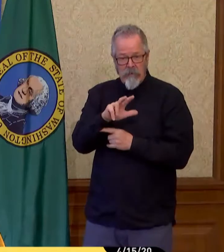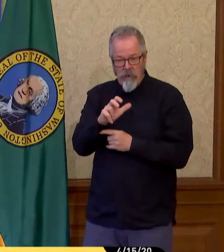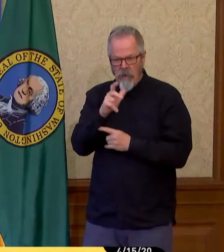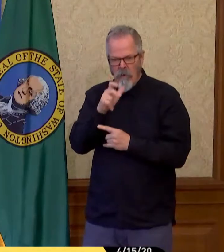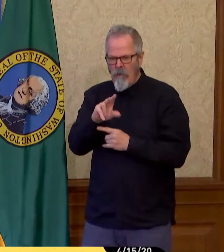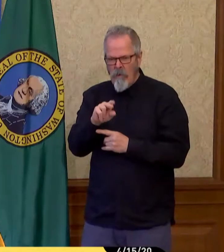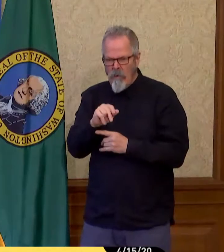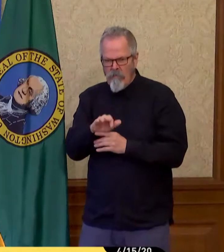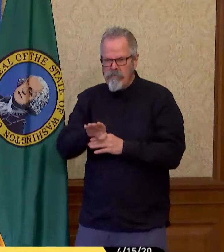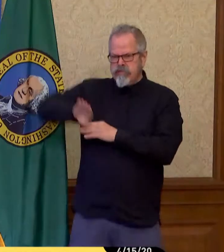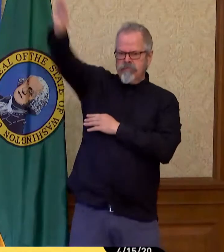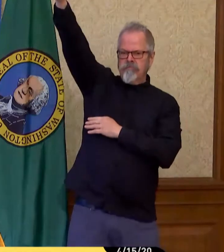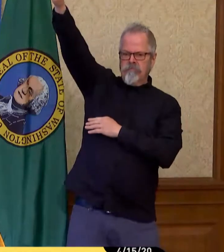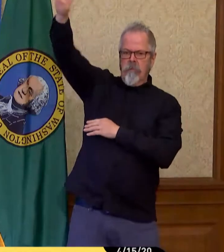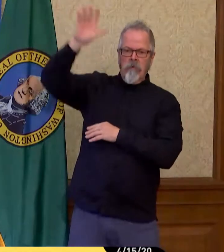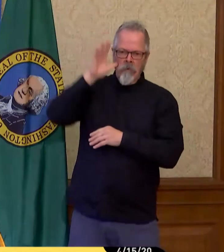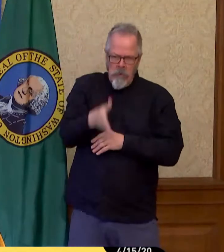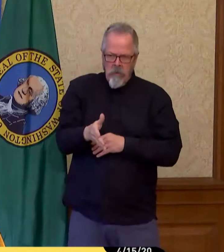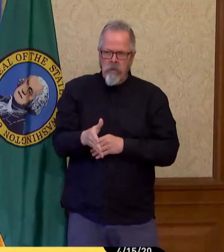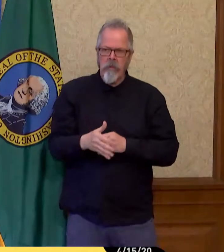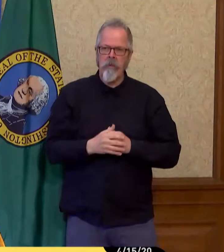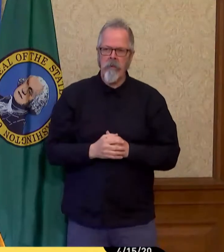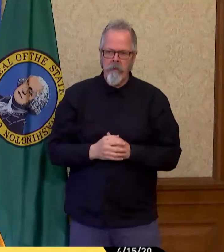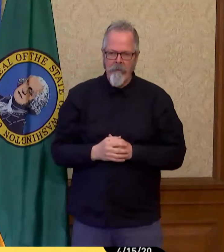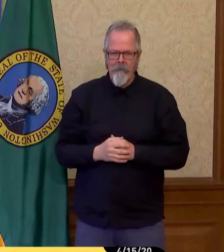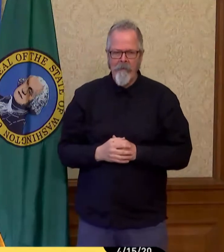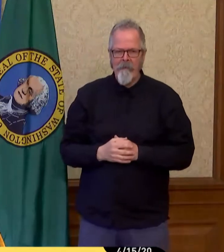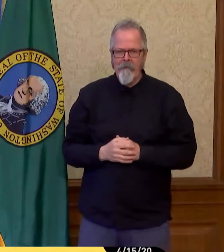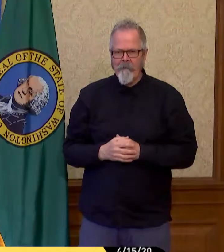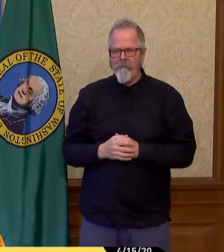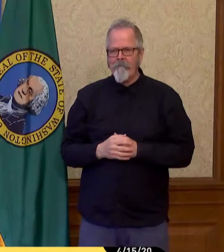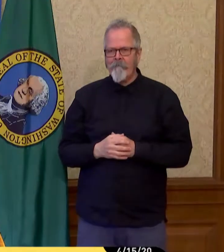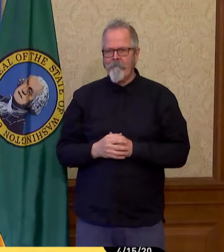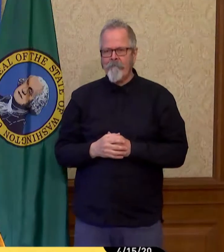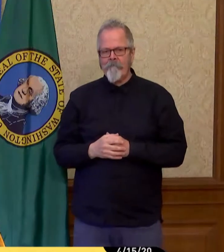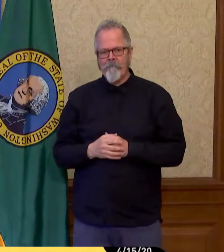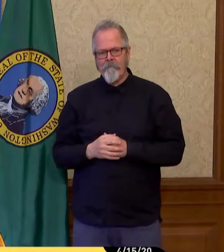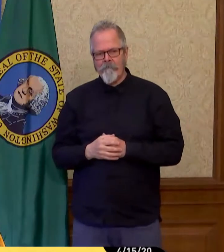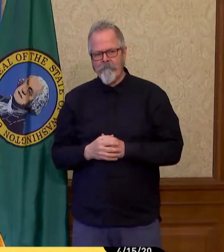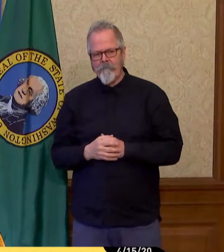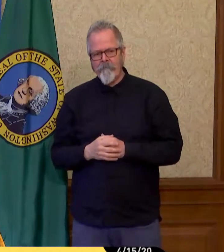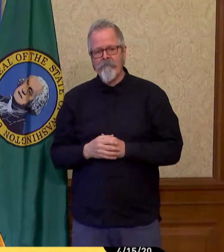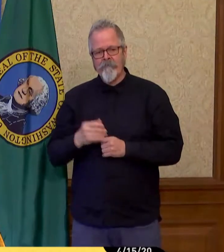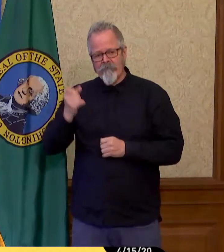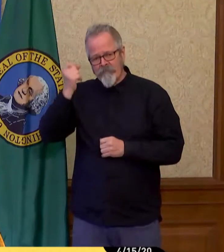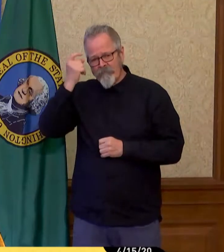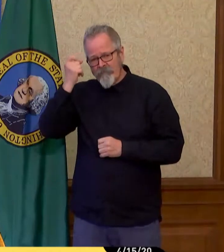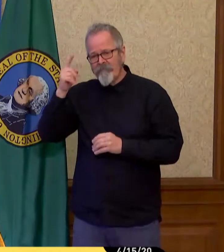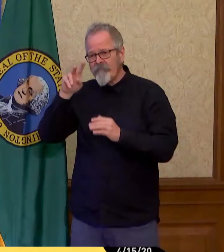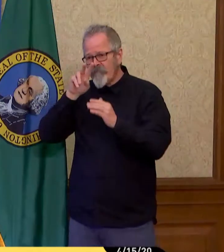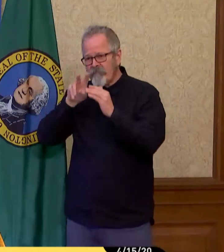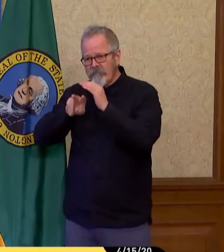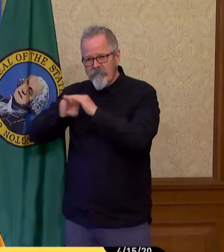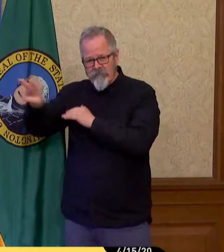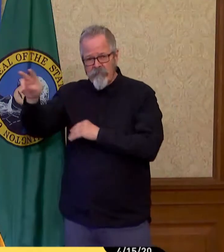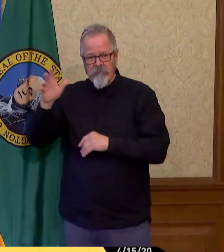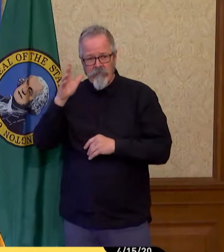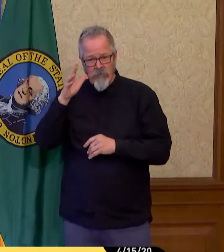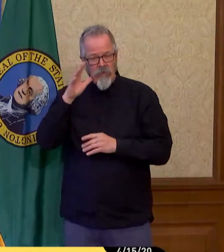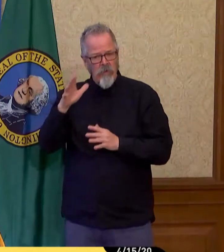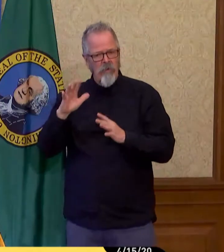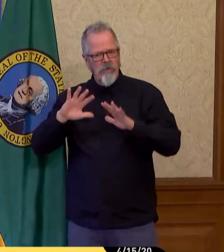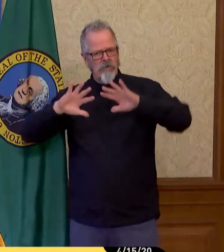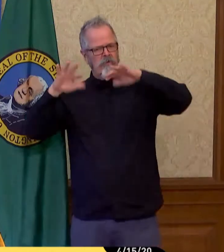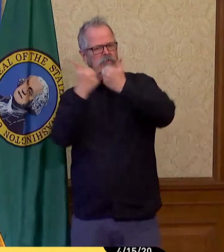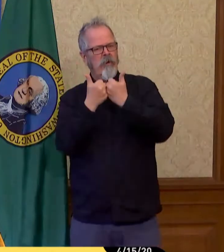course, predicting the future is tough, they both show several things. Number one, we have had some